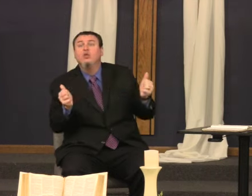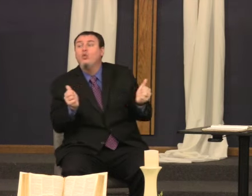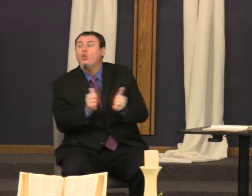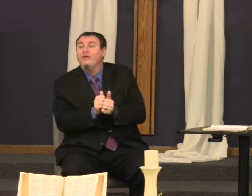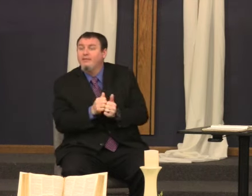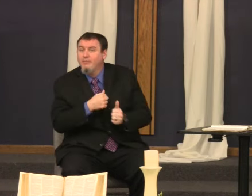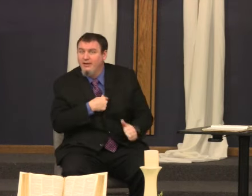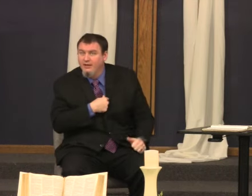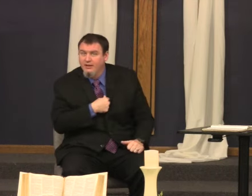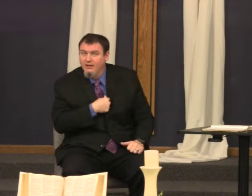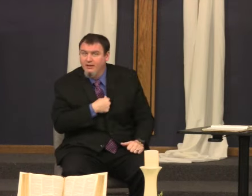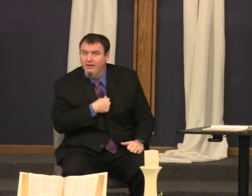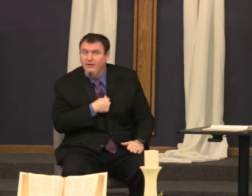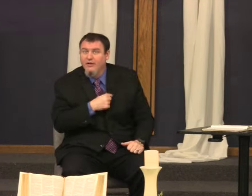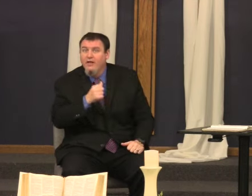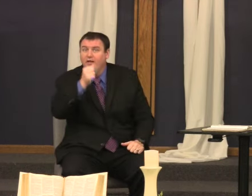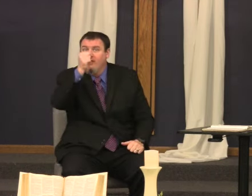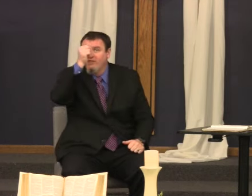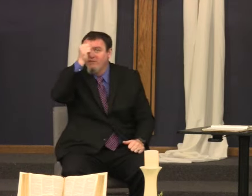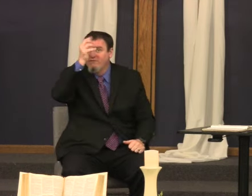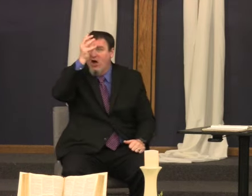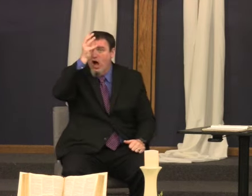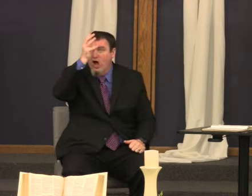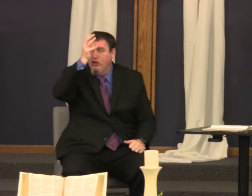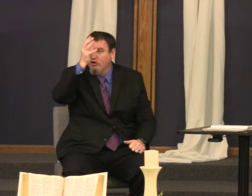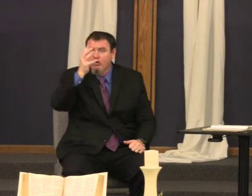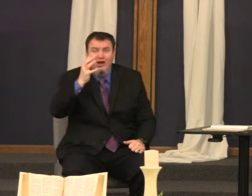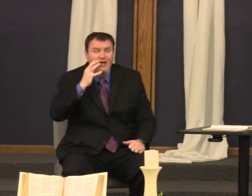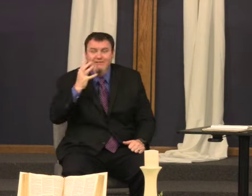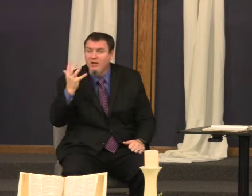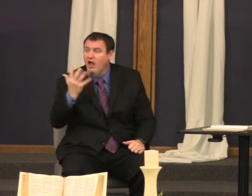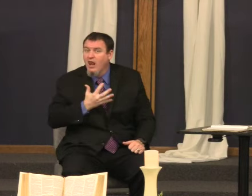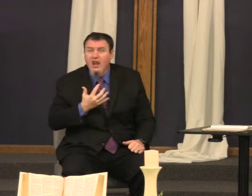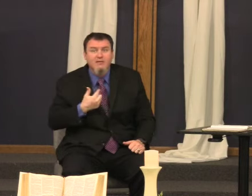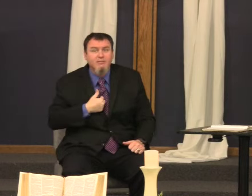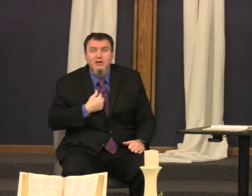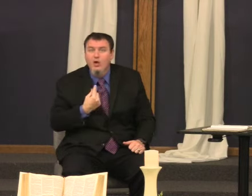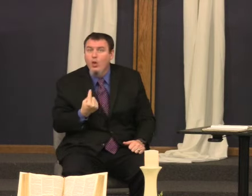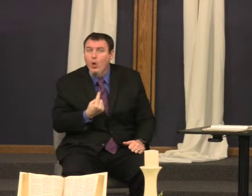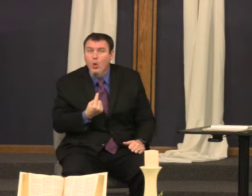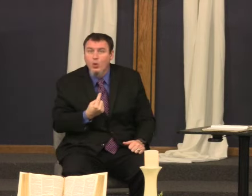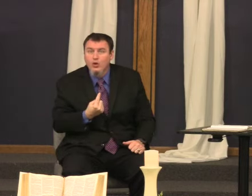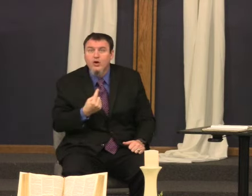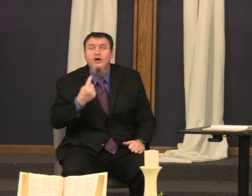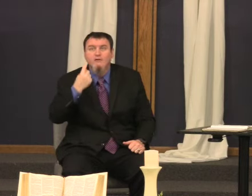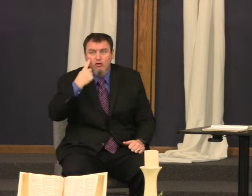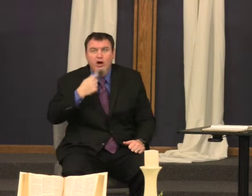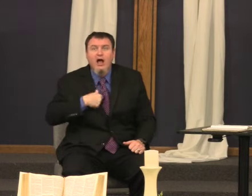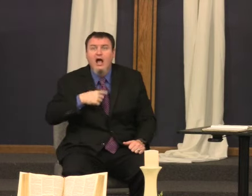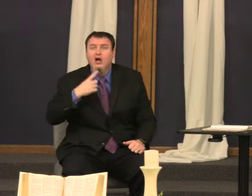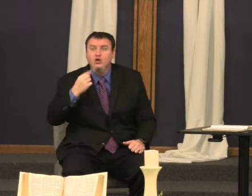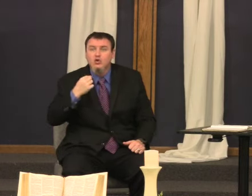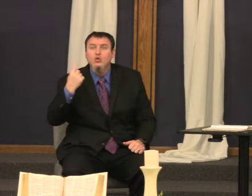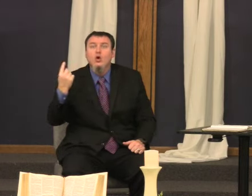I speak these things, and he that sent me is with me. The Father hath not left me alone, for I